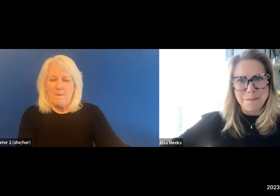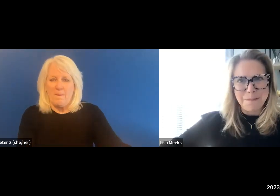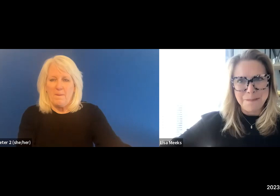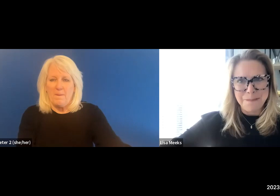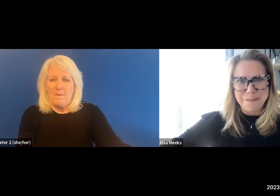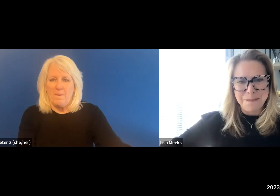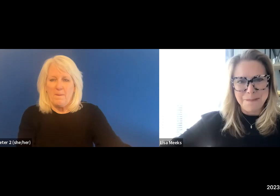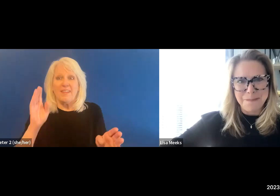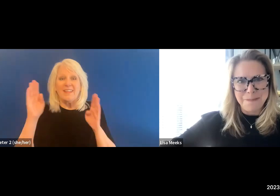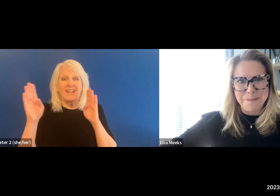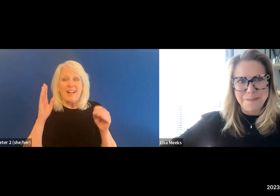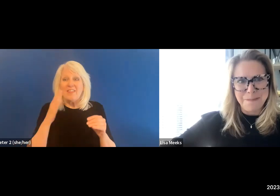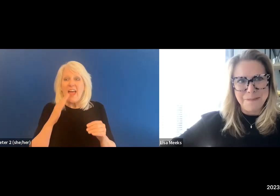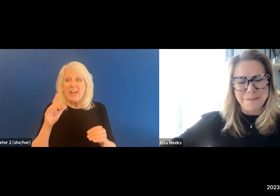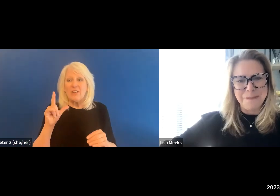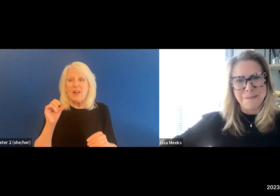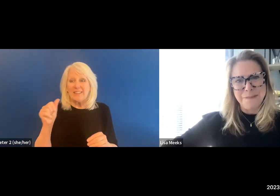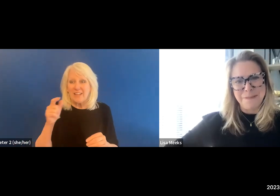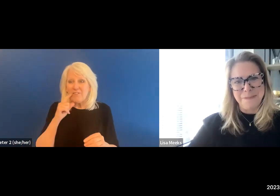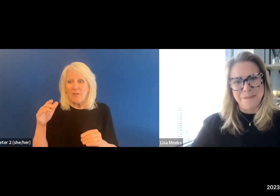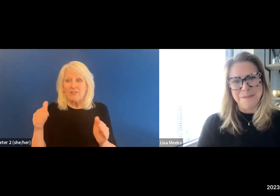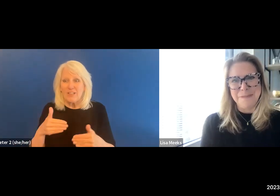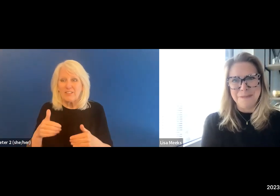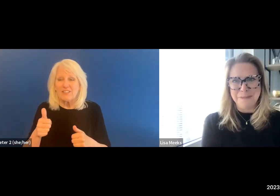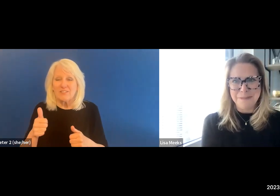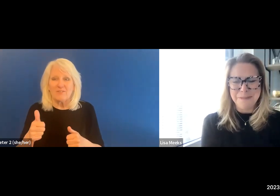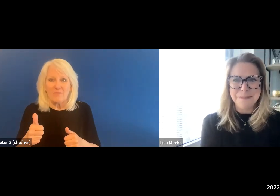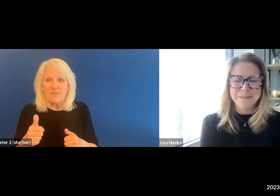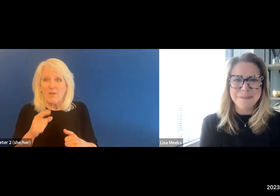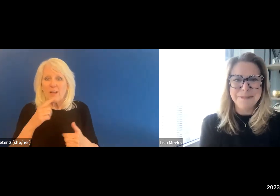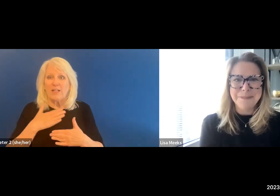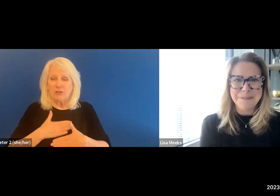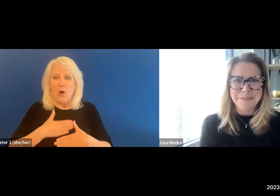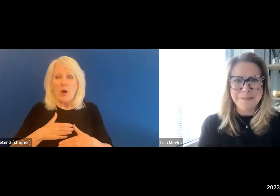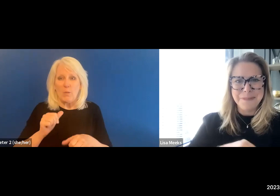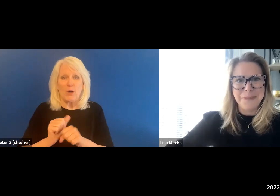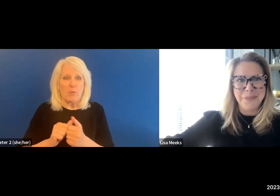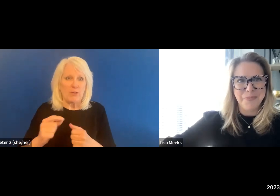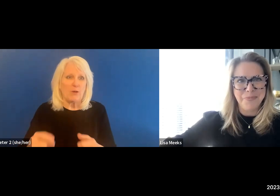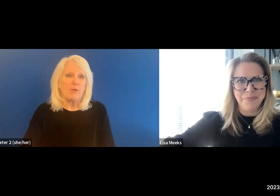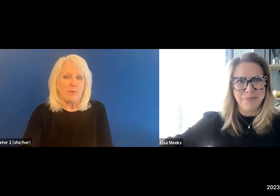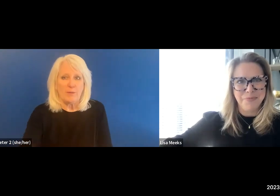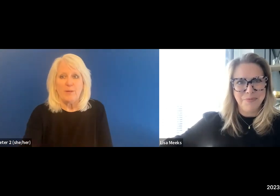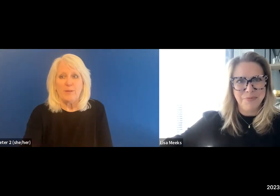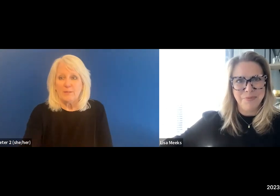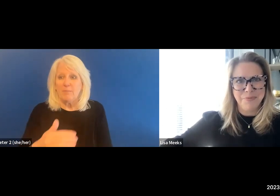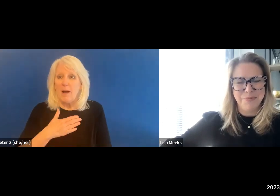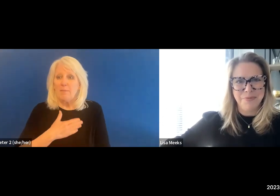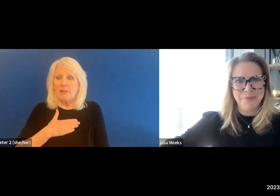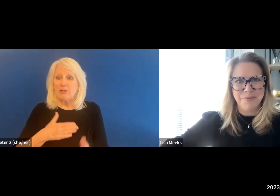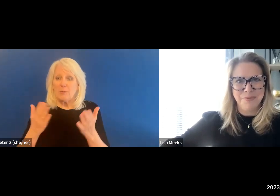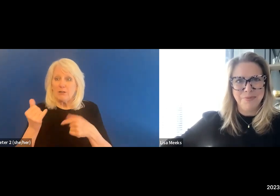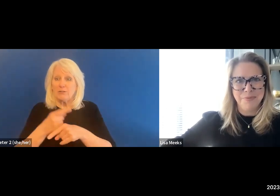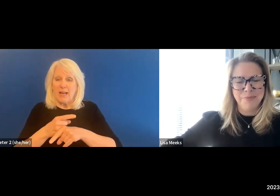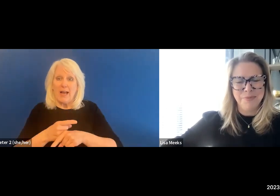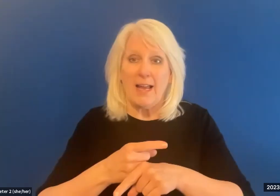Thank you so much, Lisa, for the thoughtful introduction. It has been so good to work with you, and it is my pleasure to be here today speaking with you about the